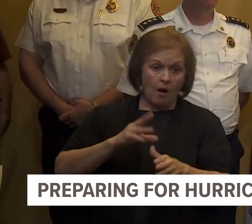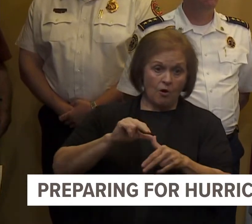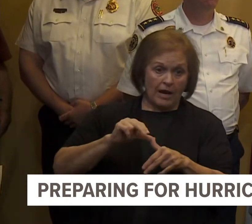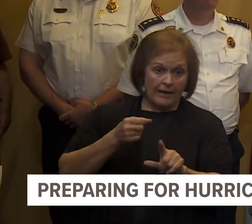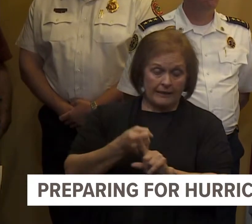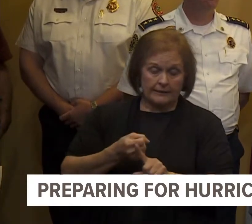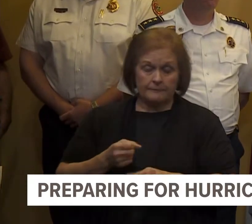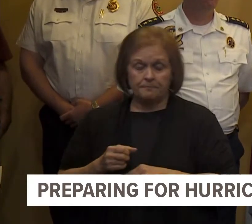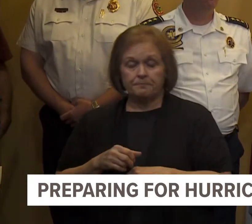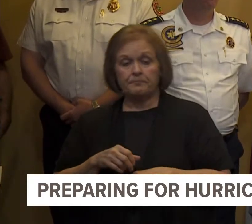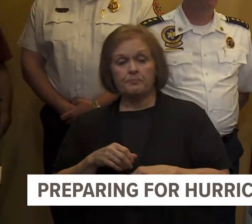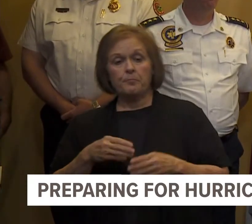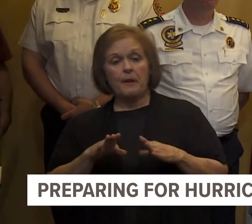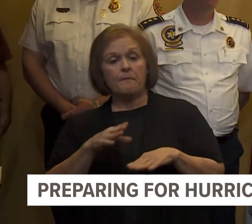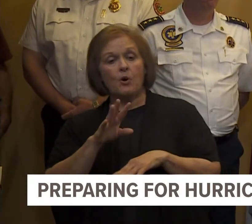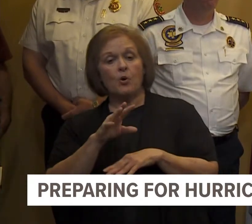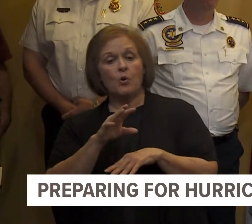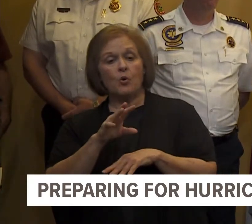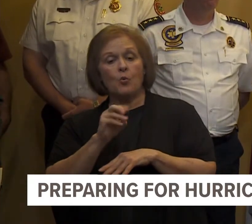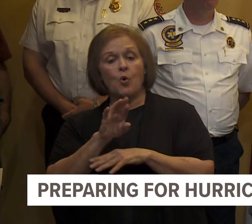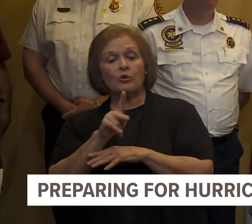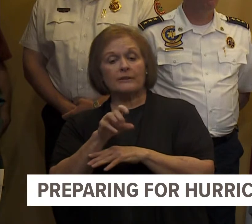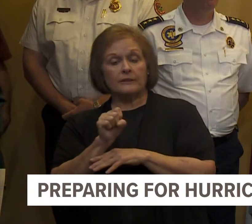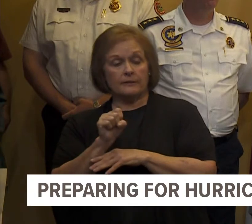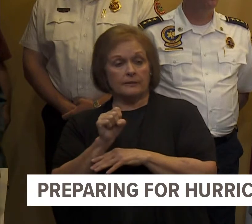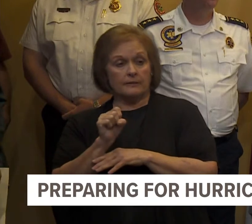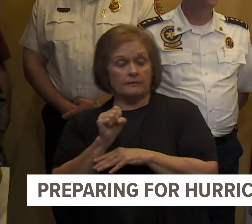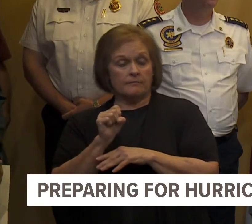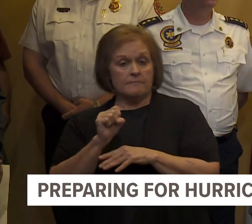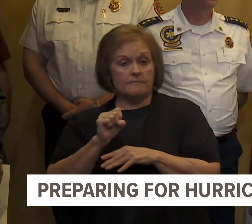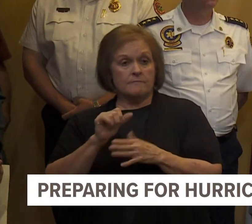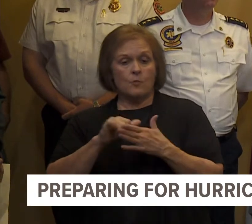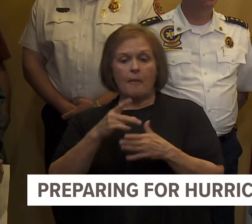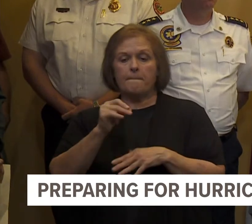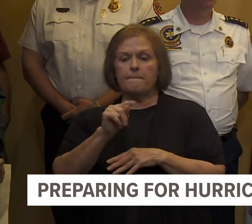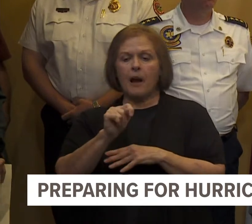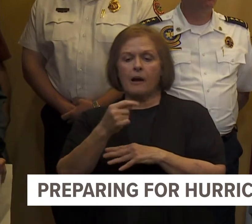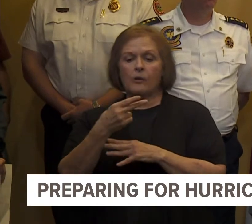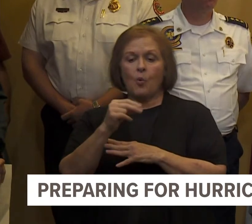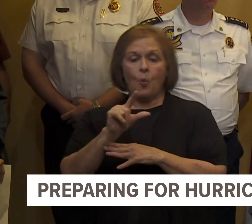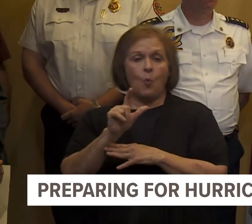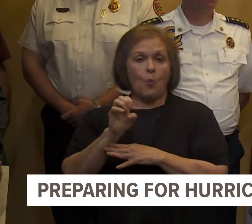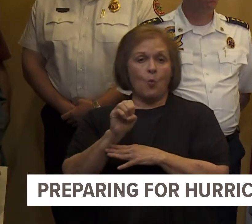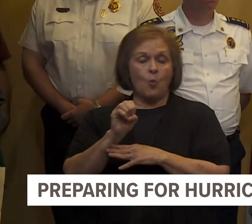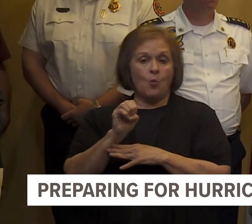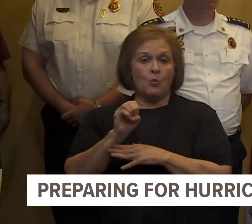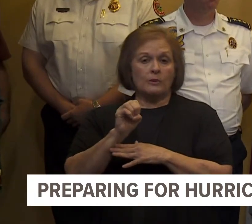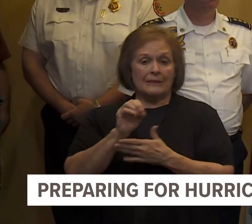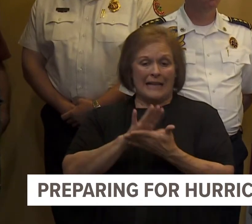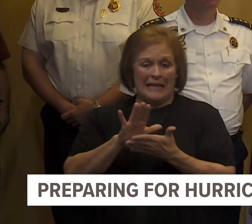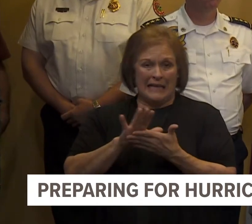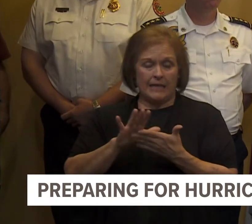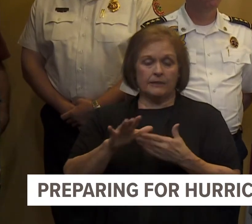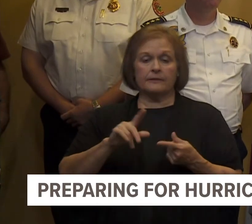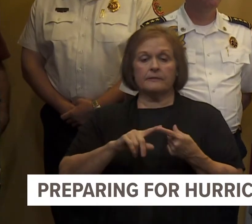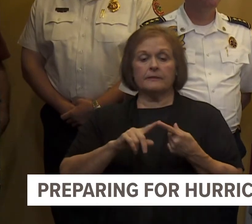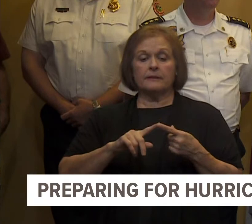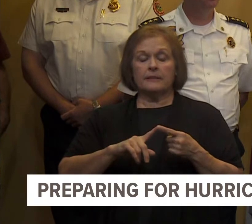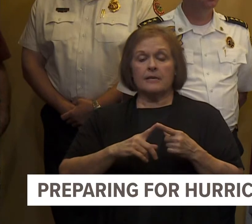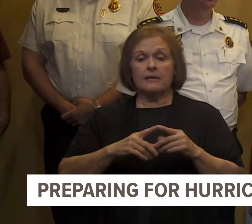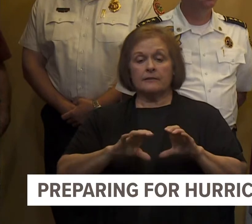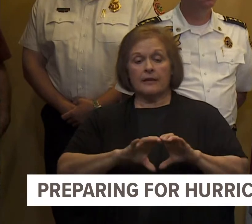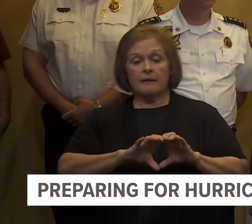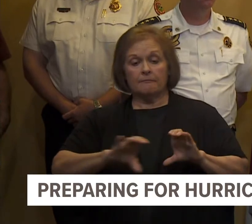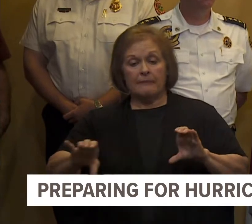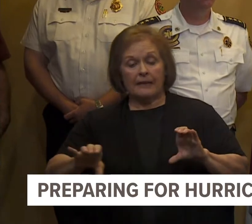Public Works, we're manned with equipment. We're manned with pothole cleaners, manhole cleaners. Our crews